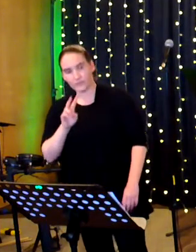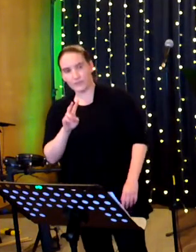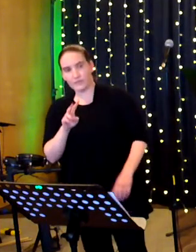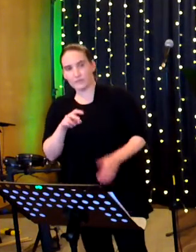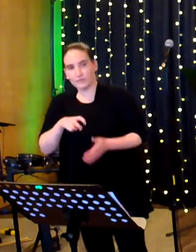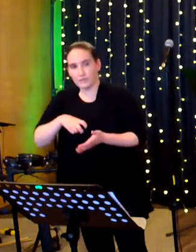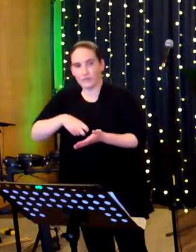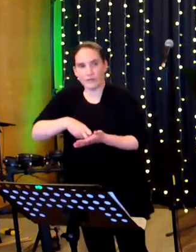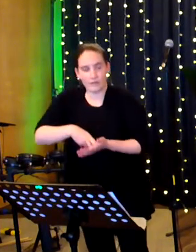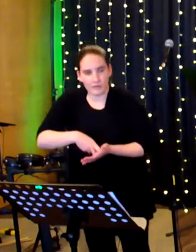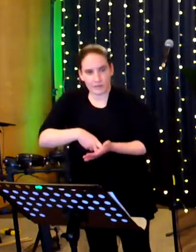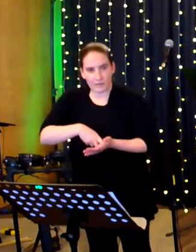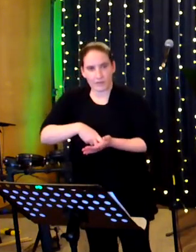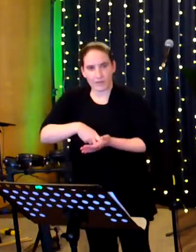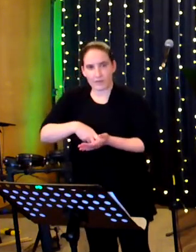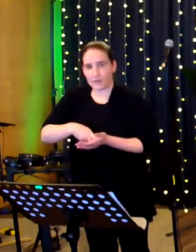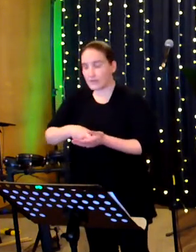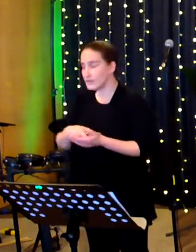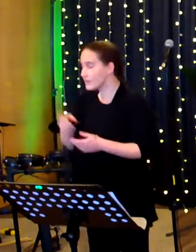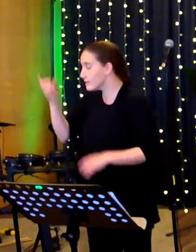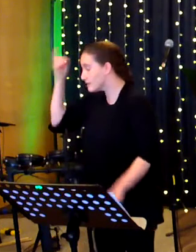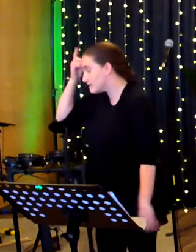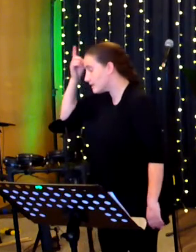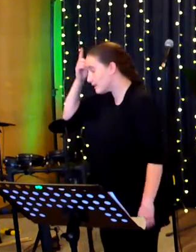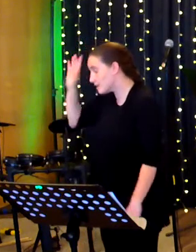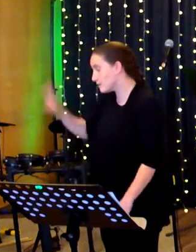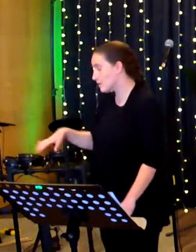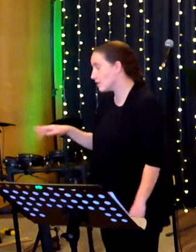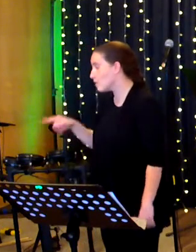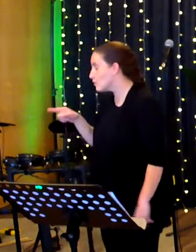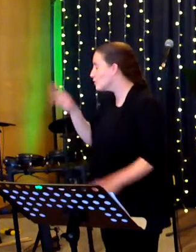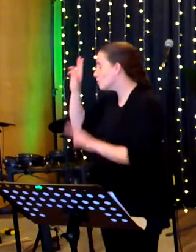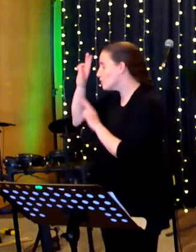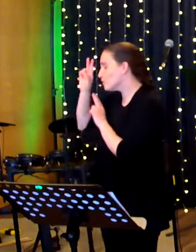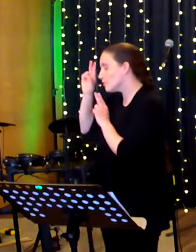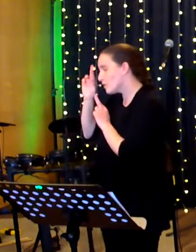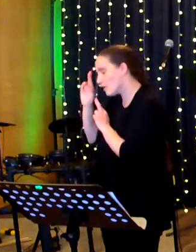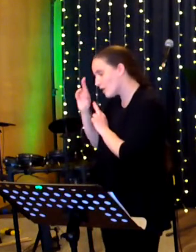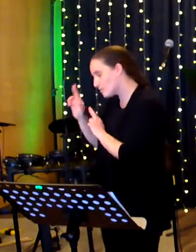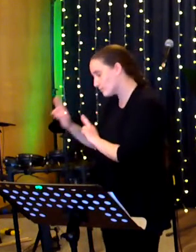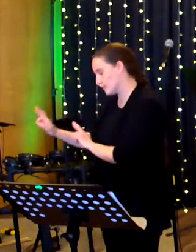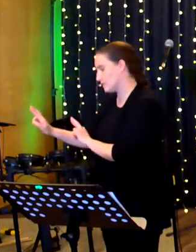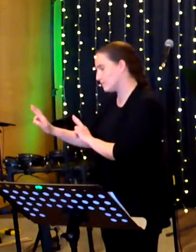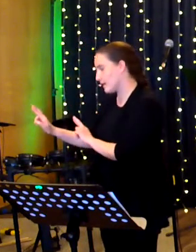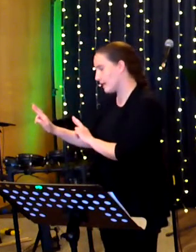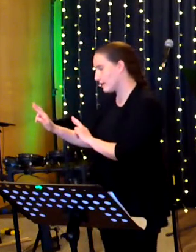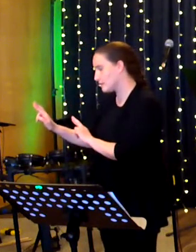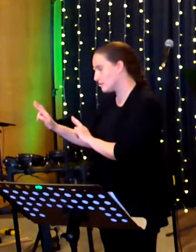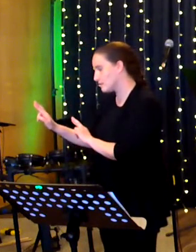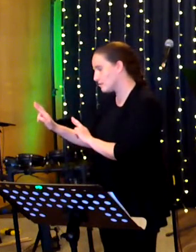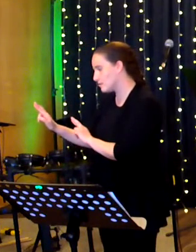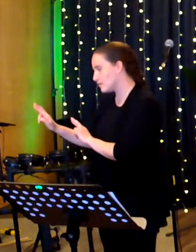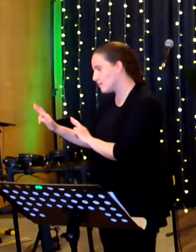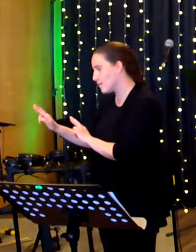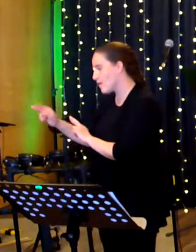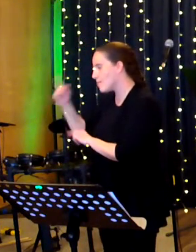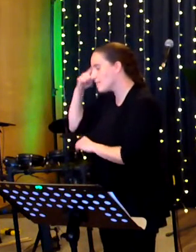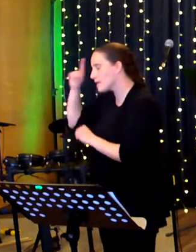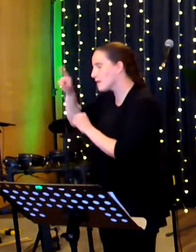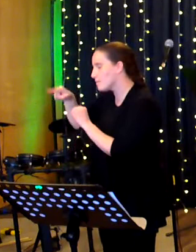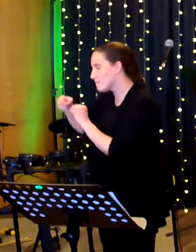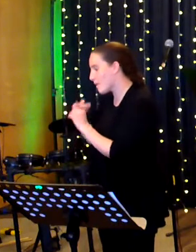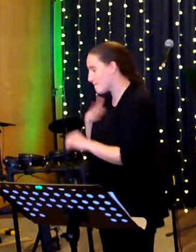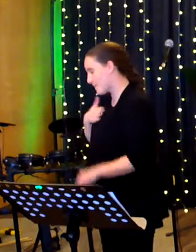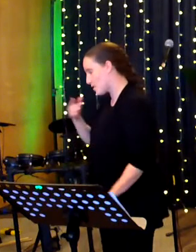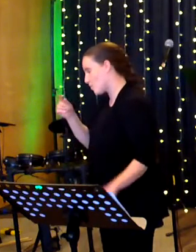and knees. He said, "Daniel, you who are highly esteemed, Consider carefully the words I am about to speak to